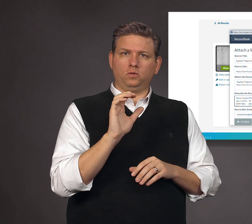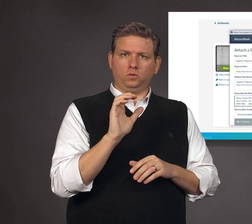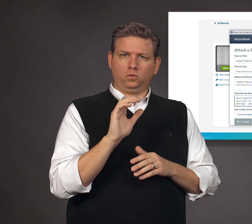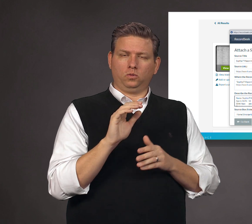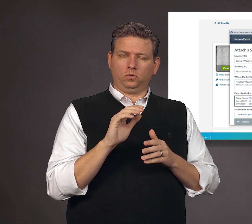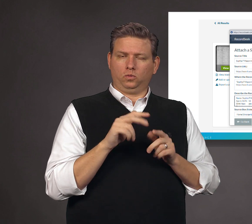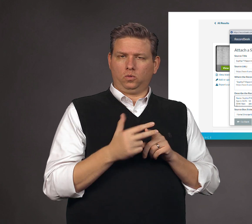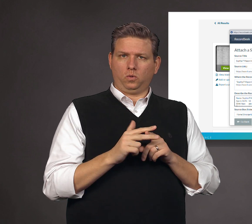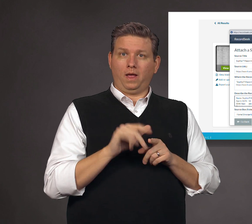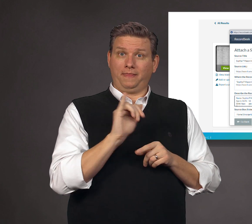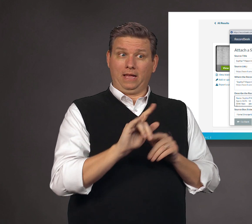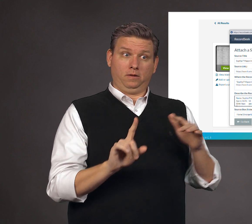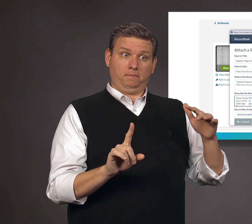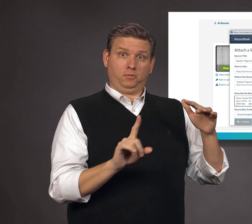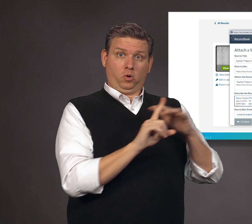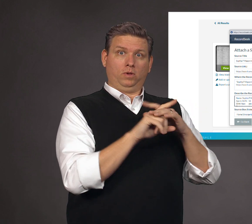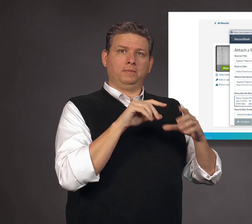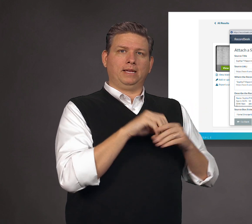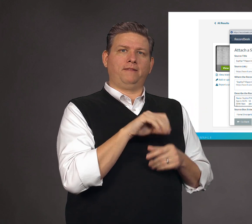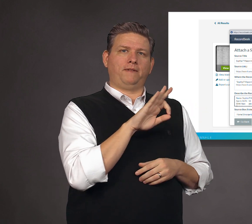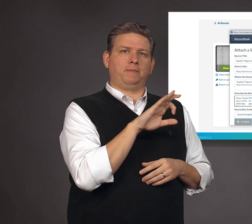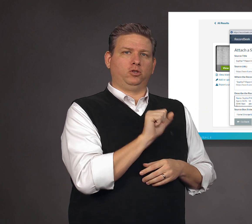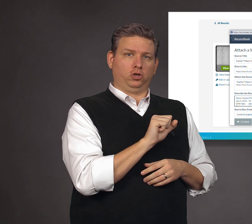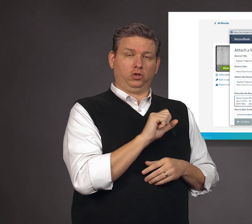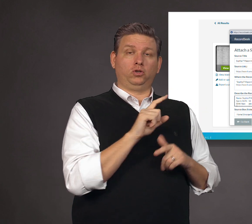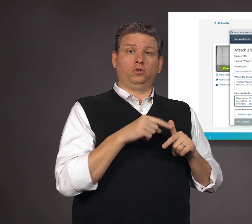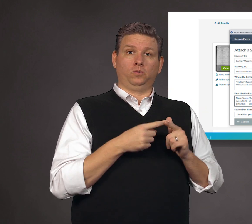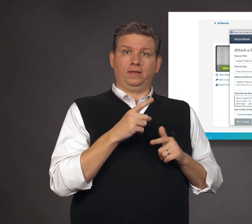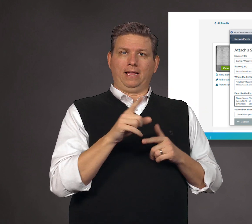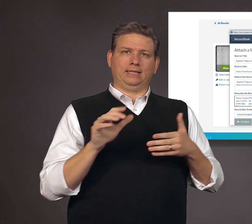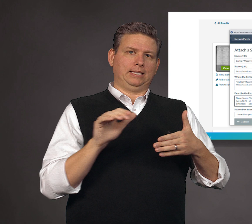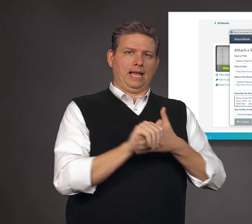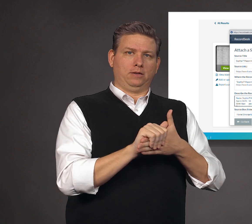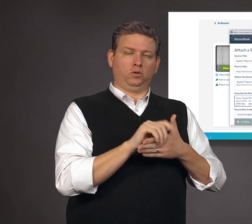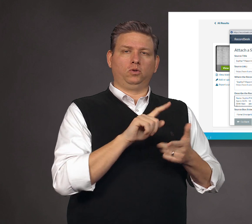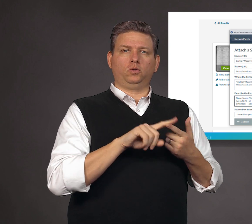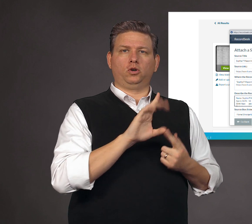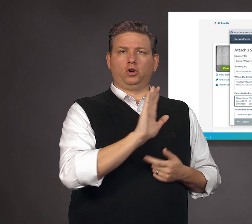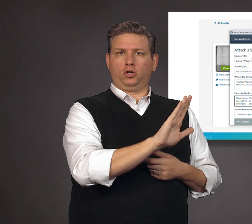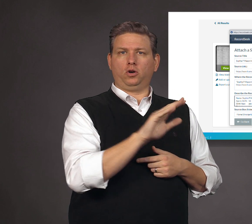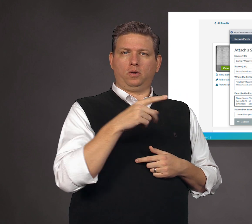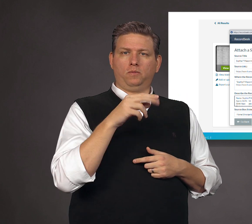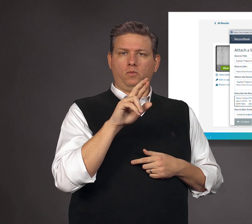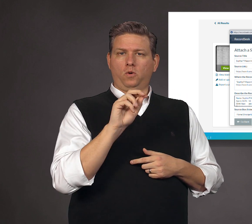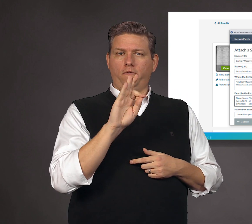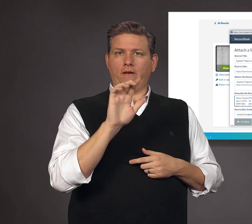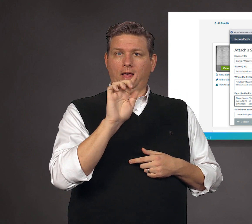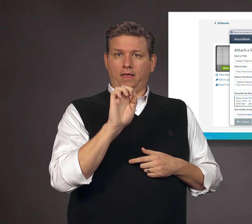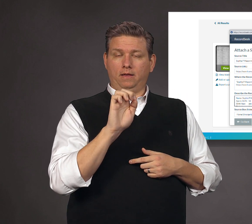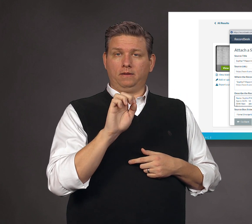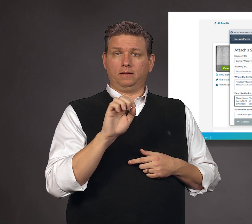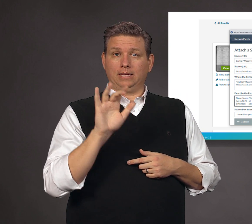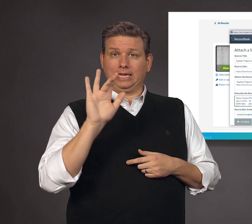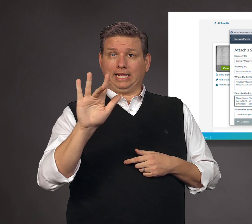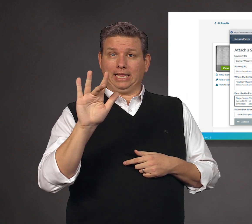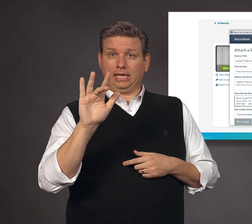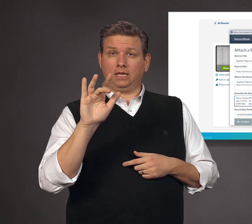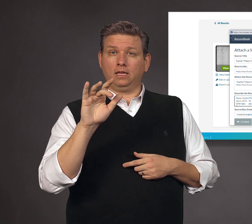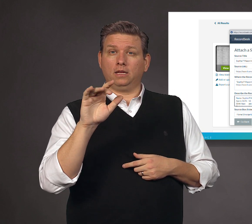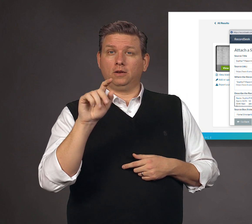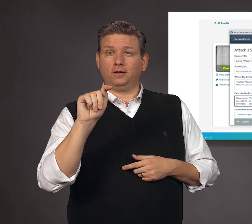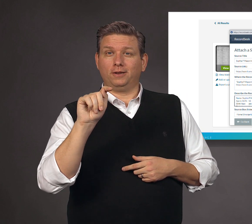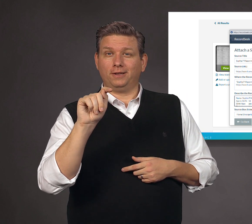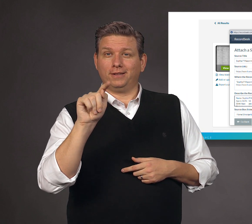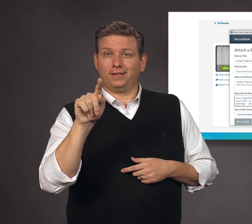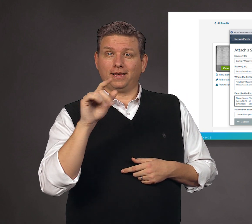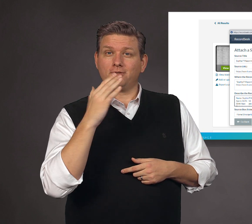fields at FamilySearch once this record is attached to Sophia's profile. Please note that you can click the turquoise box to choose which events